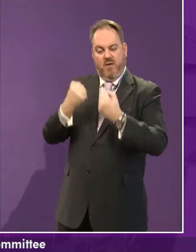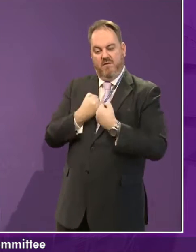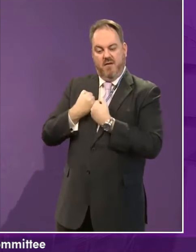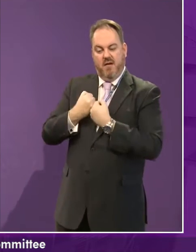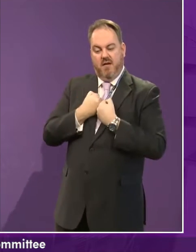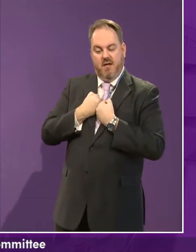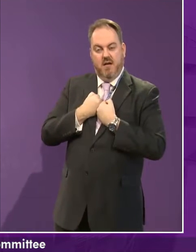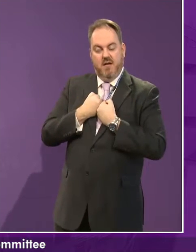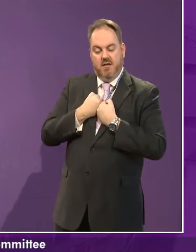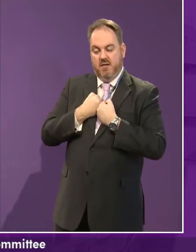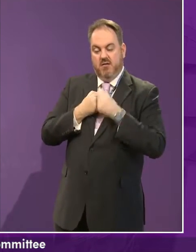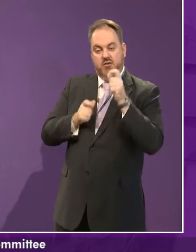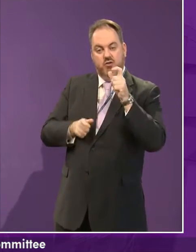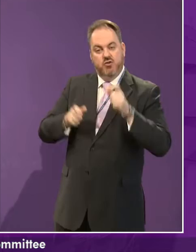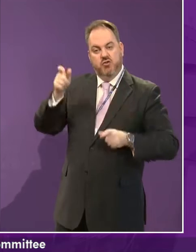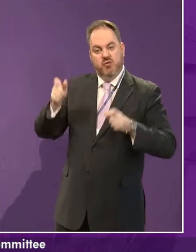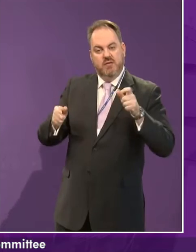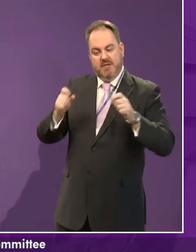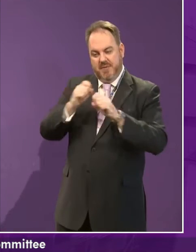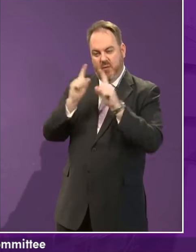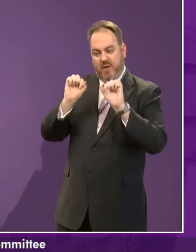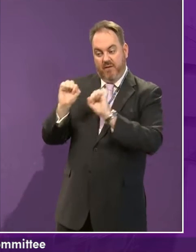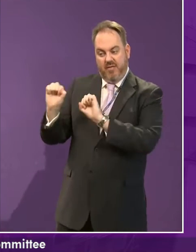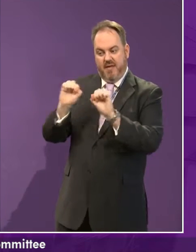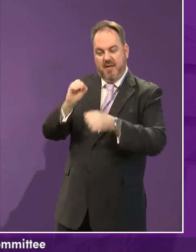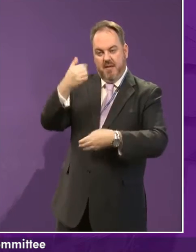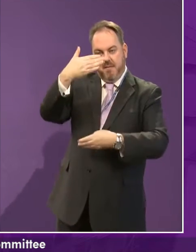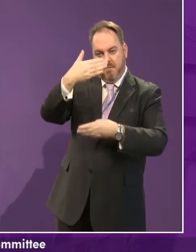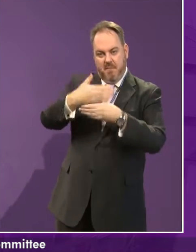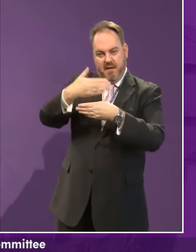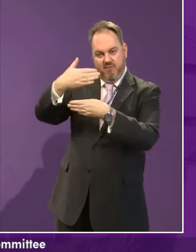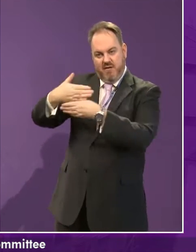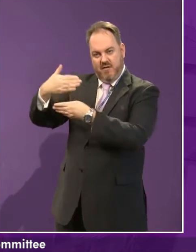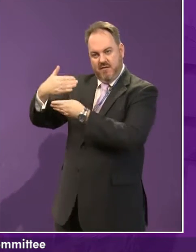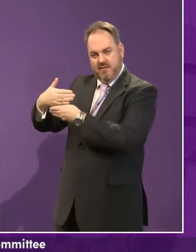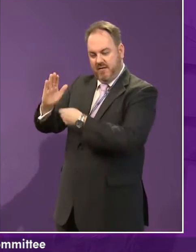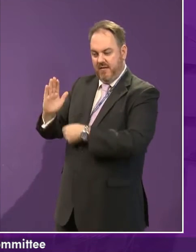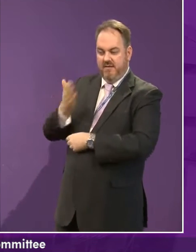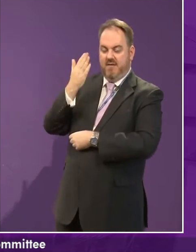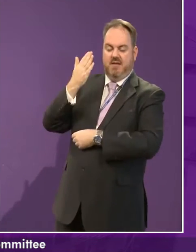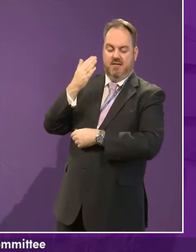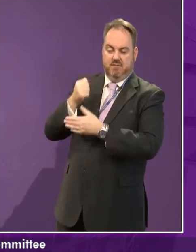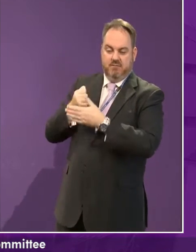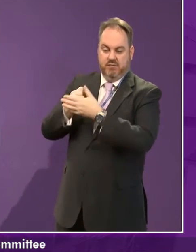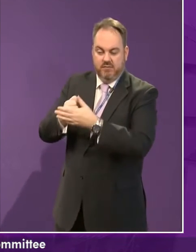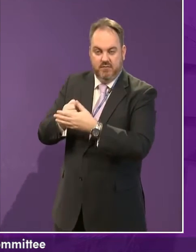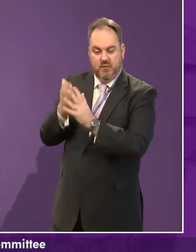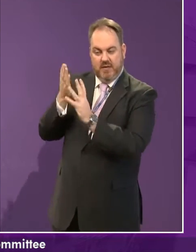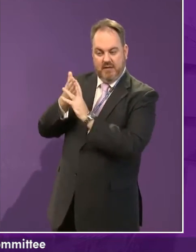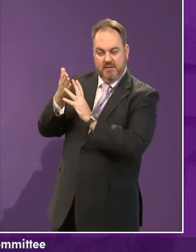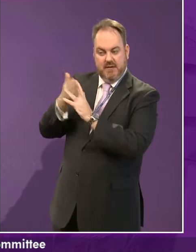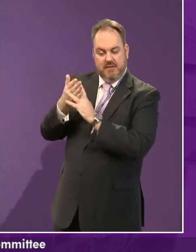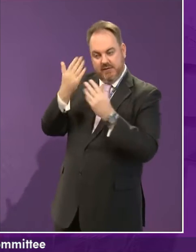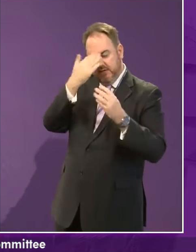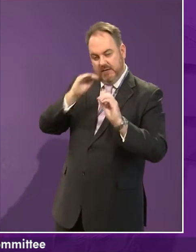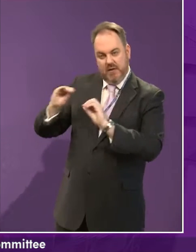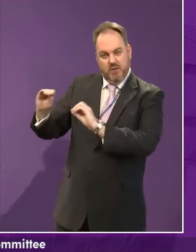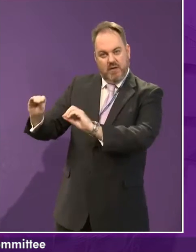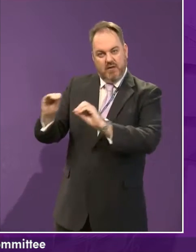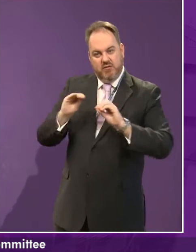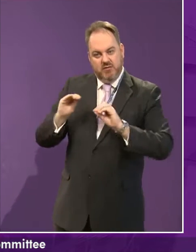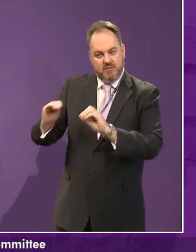and considering the barriers to participation that this student group would face, and what we as an institution need